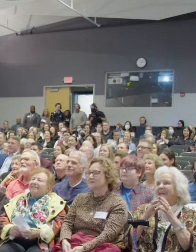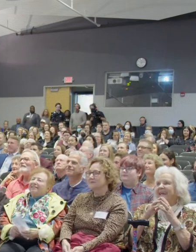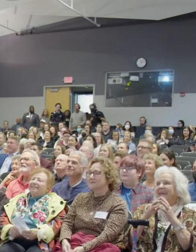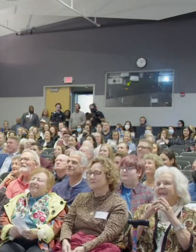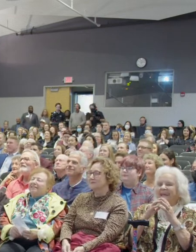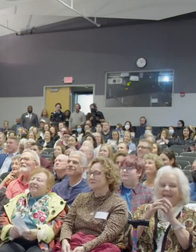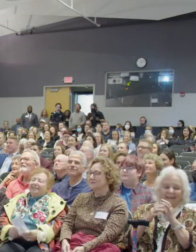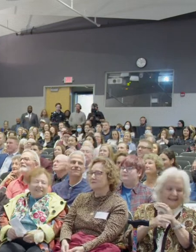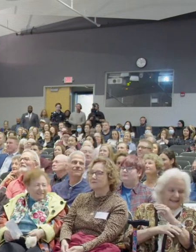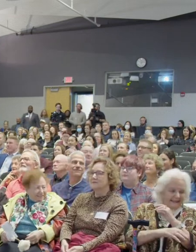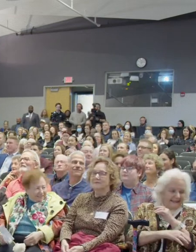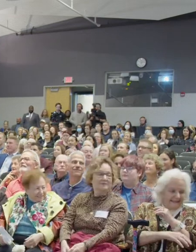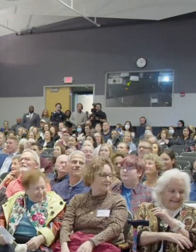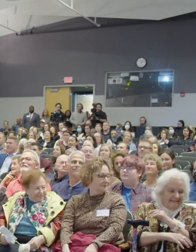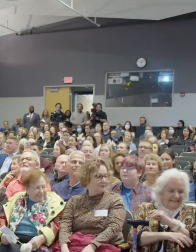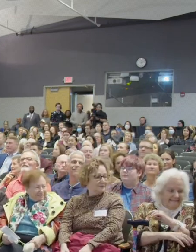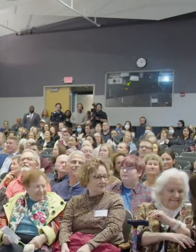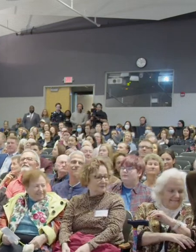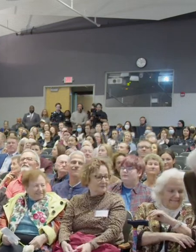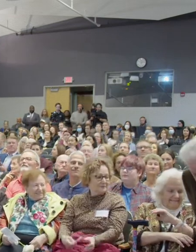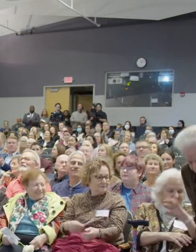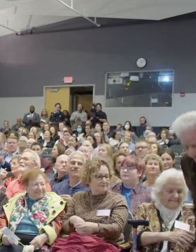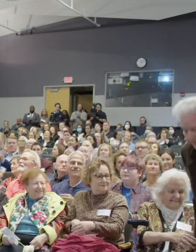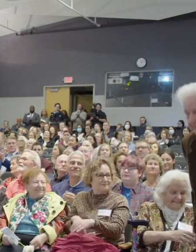Oscar Jacob.